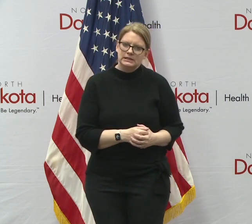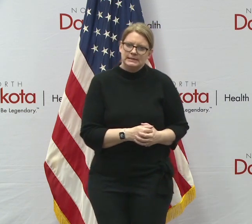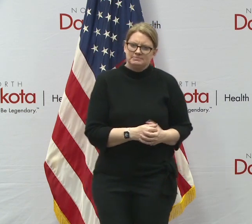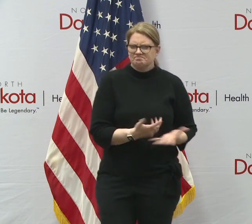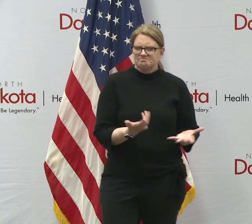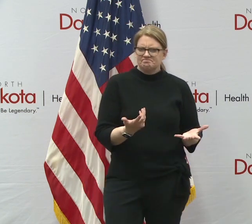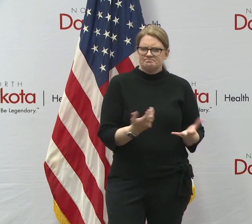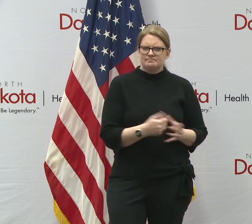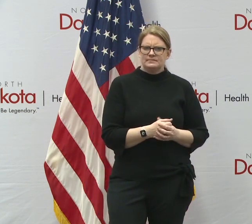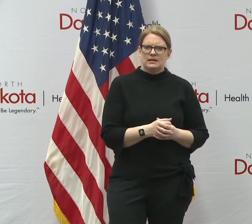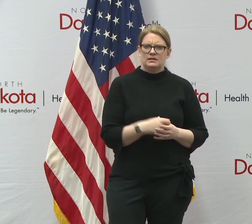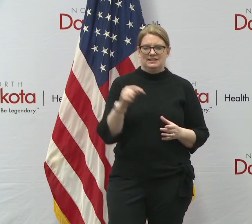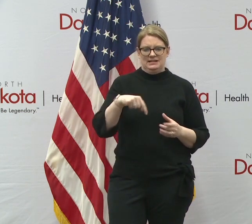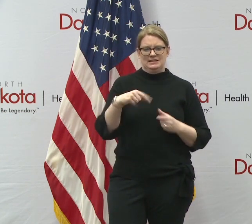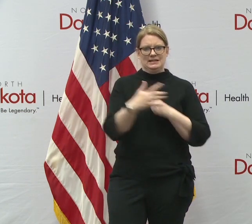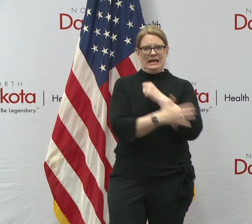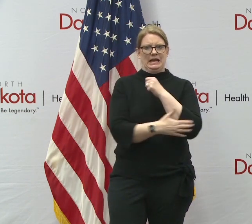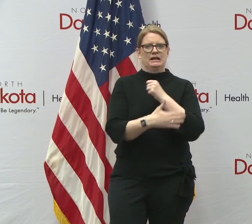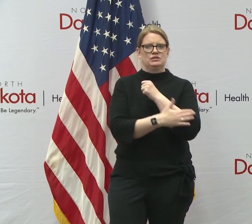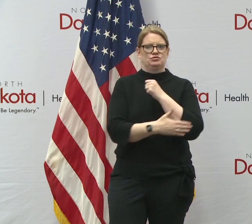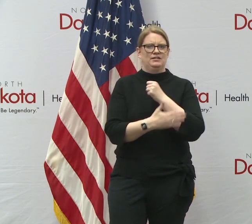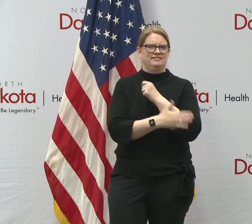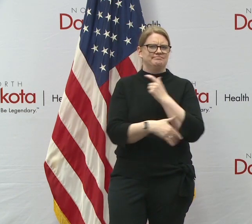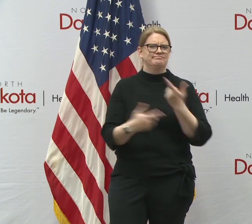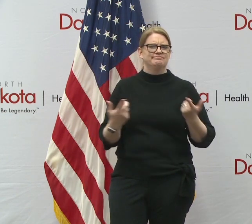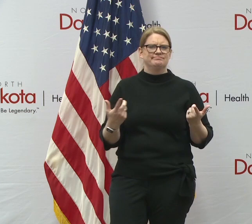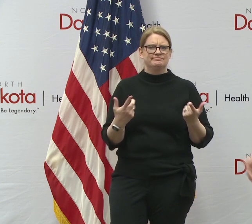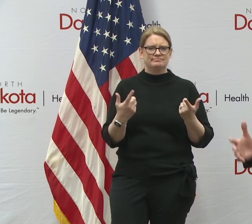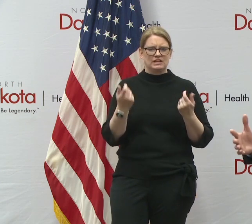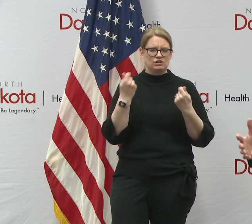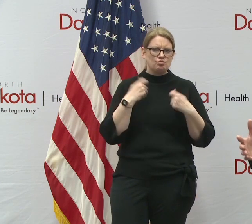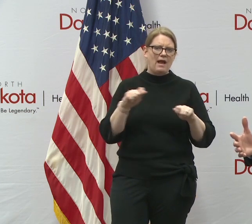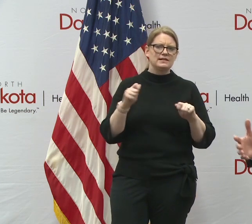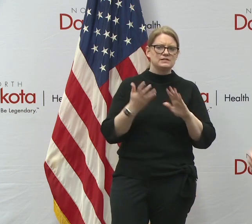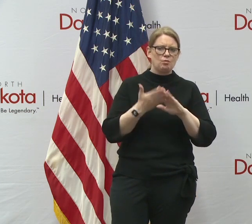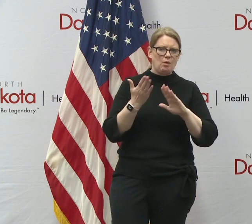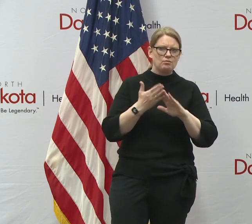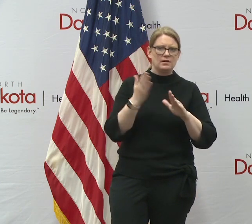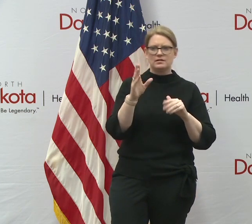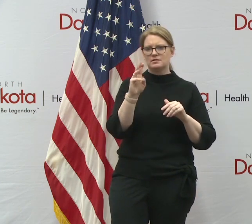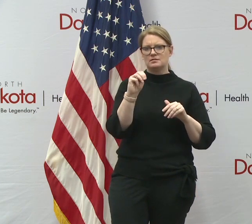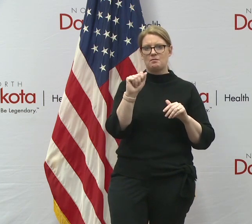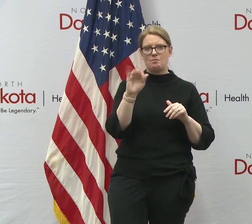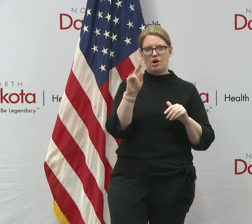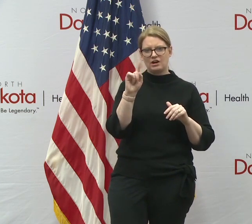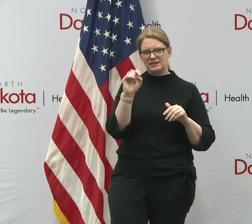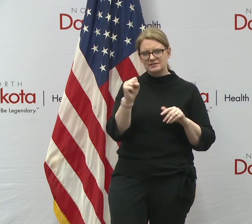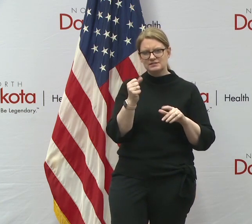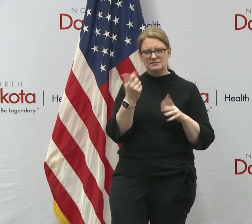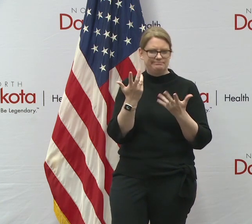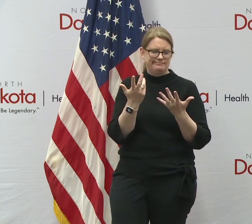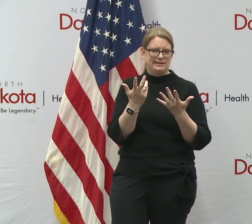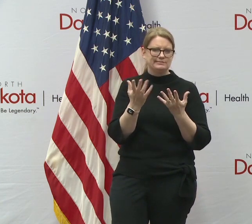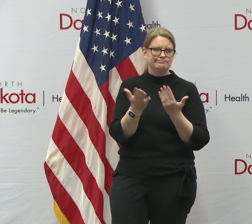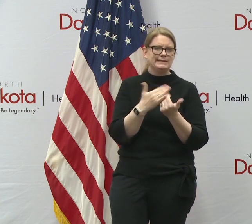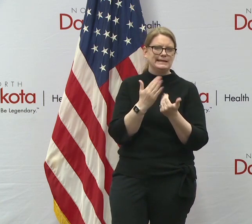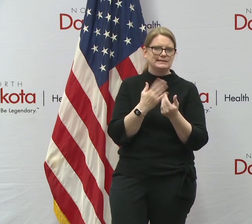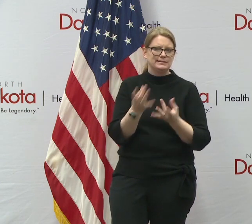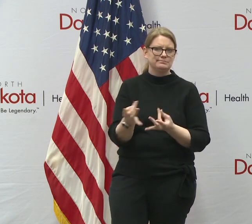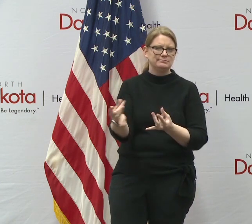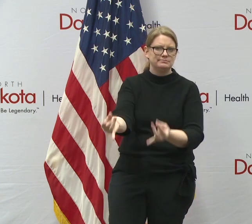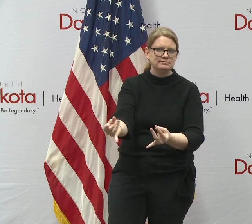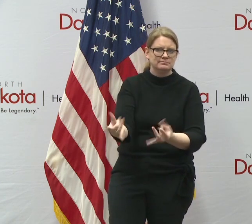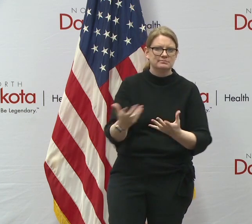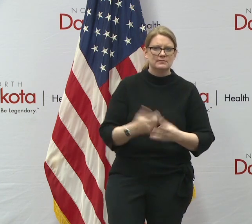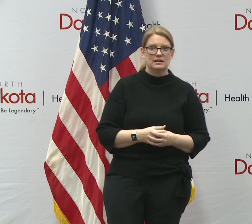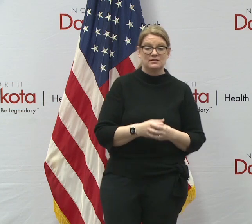but I mean, we're in a country that operates tries to operate with markets, because markets are the most efficient, but there will be price inflation